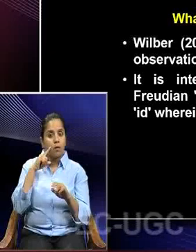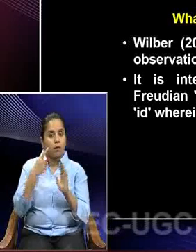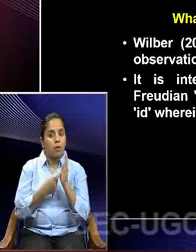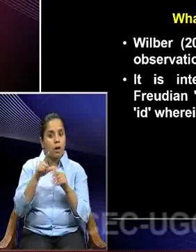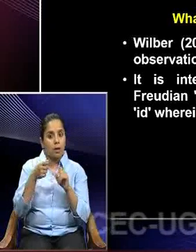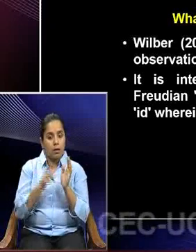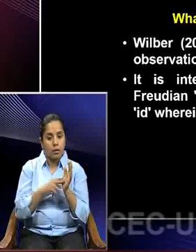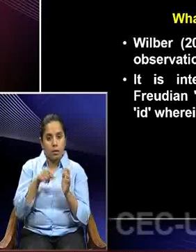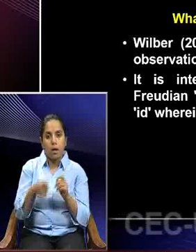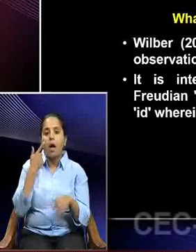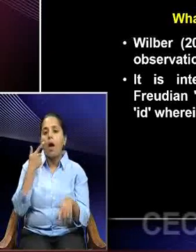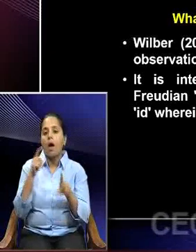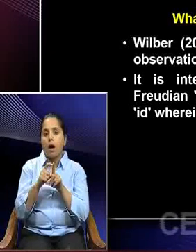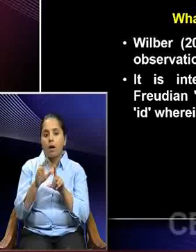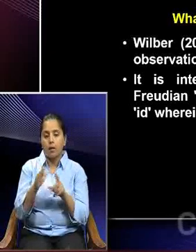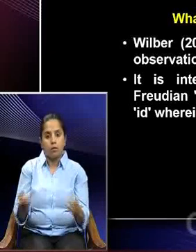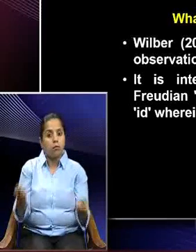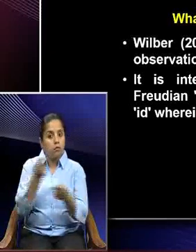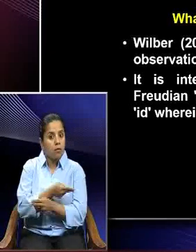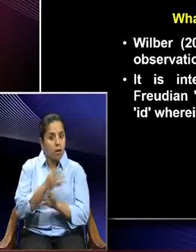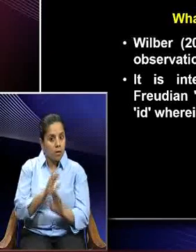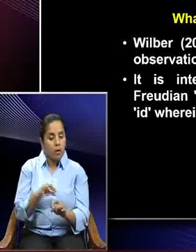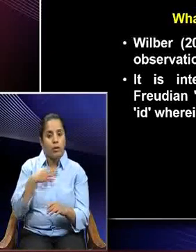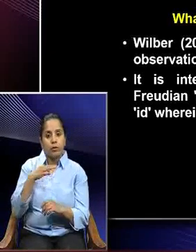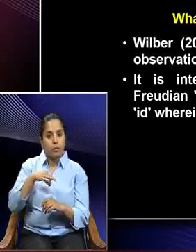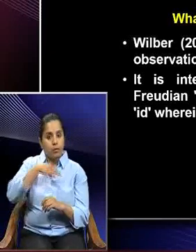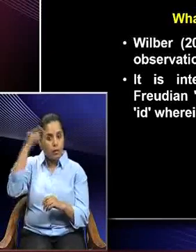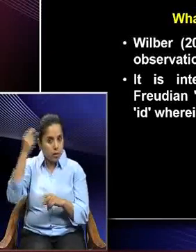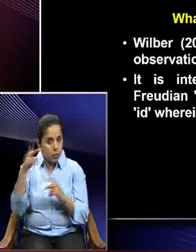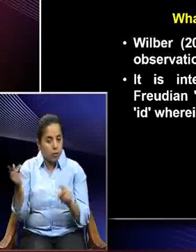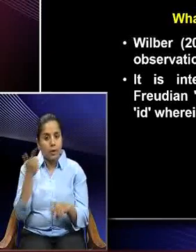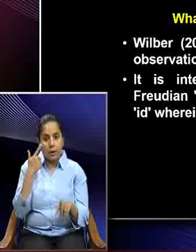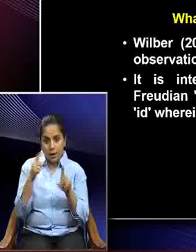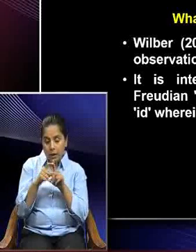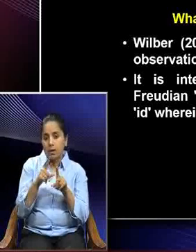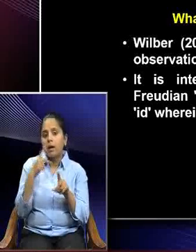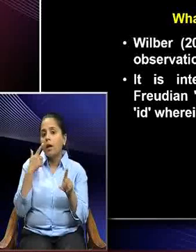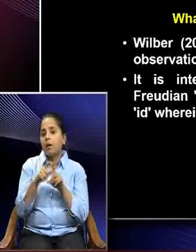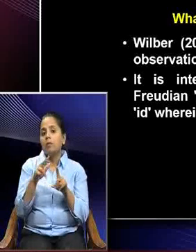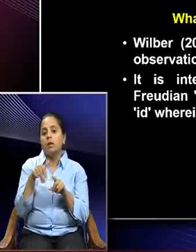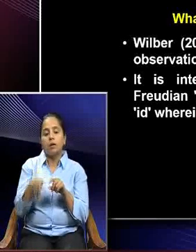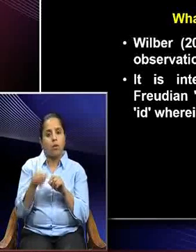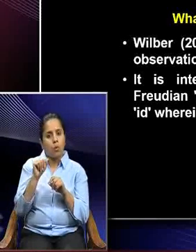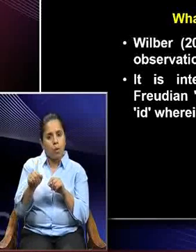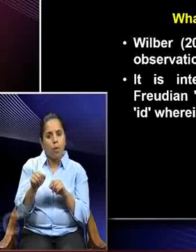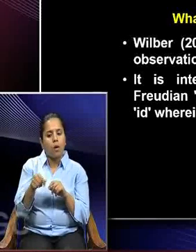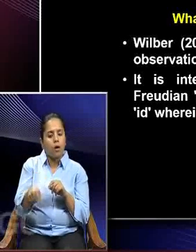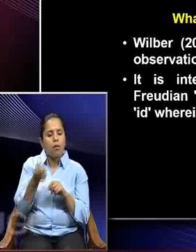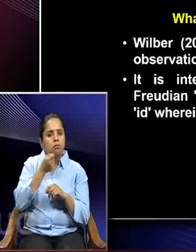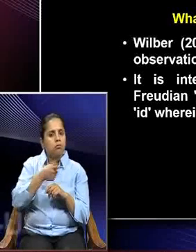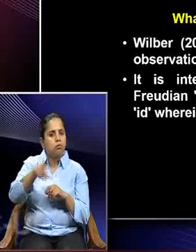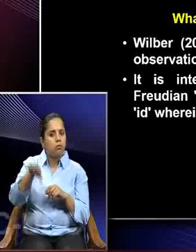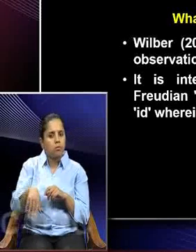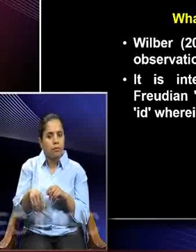that is ID, is replaced by spiritual id, wherein id means inner divinity. We talk about the